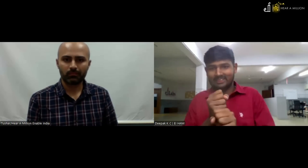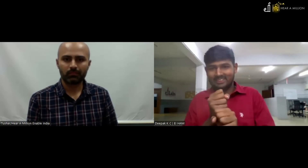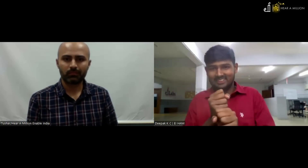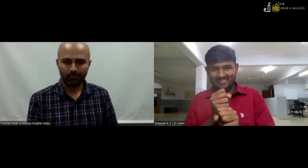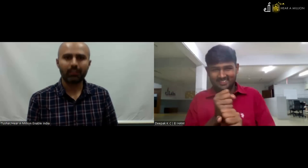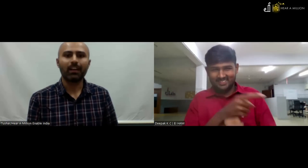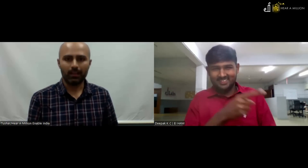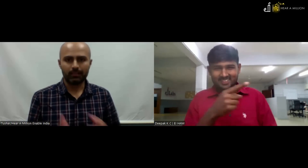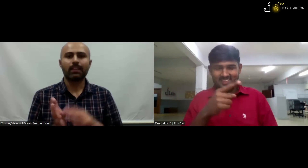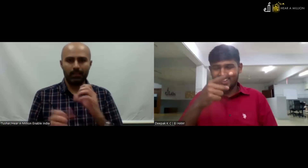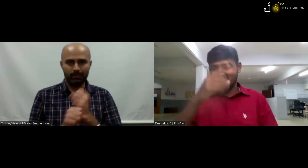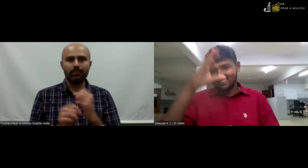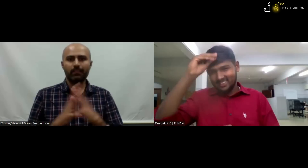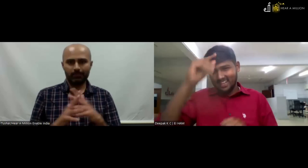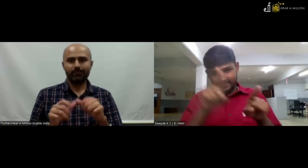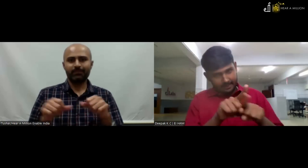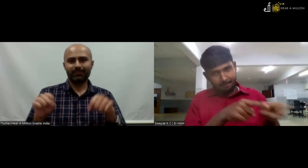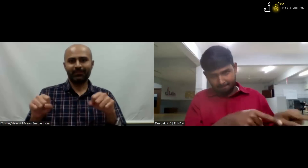MCWG.